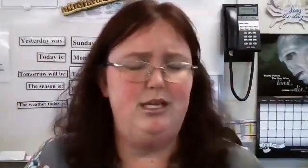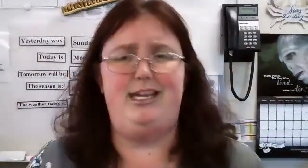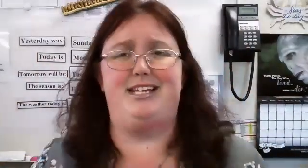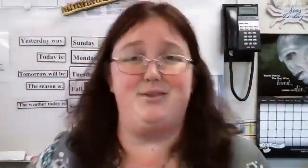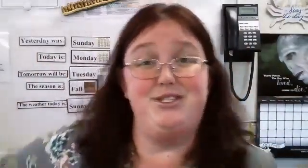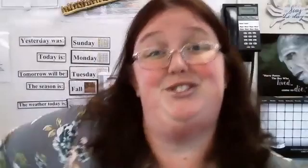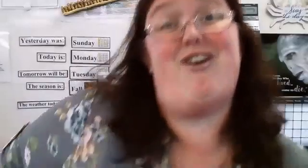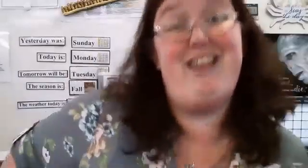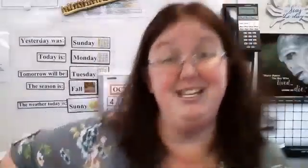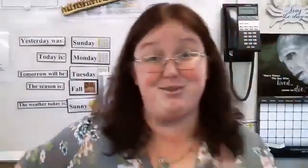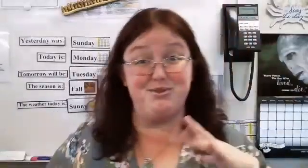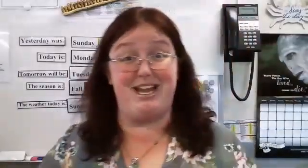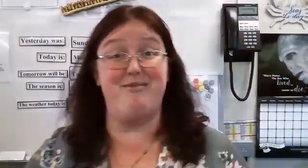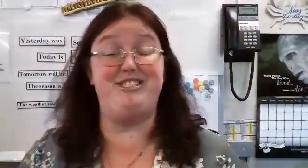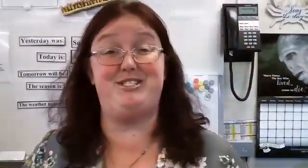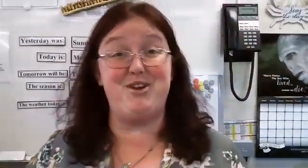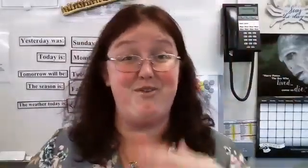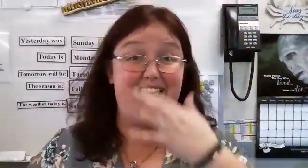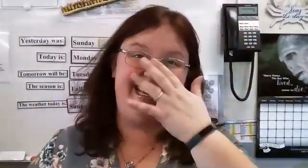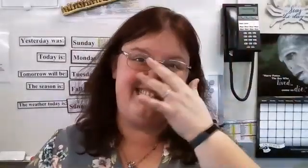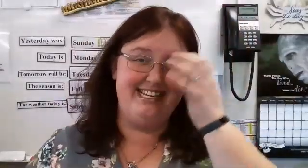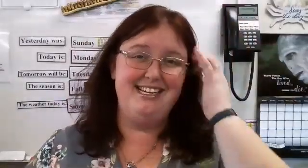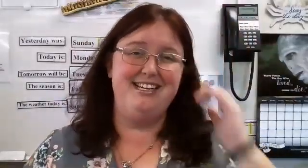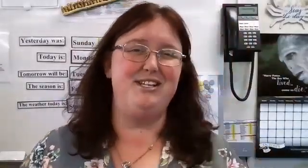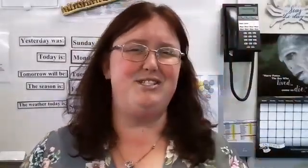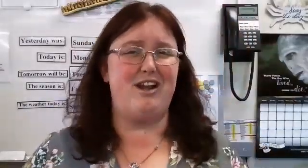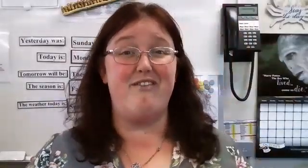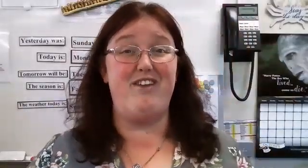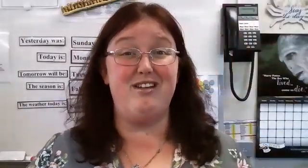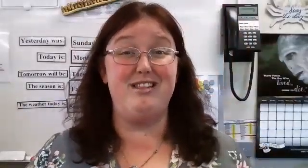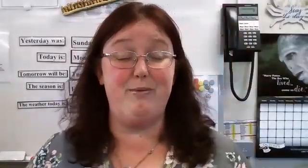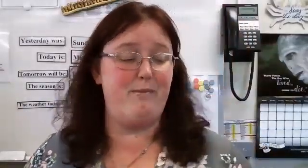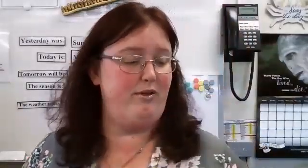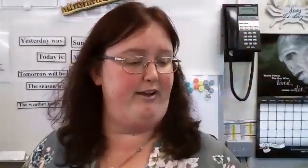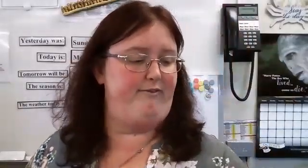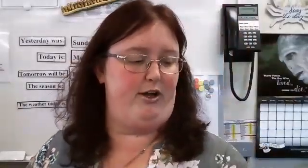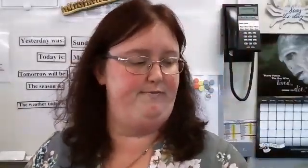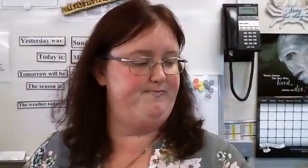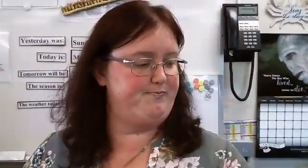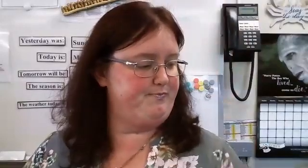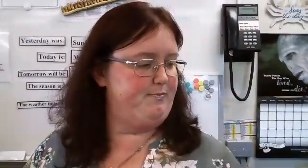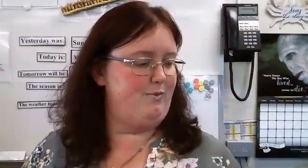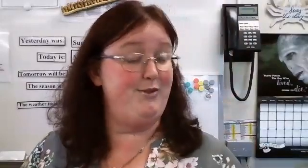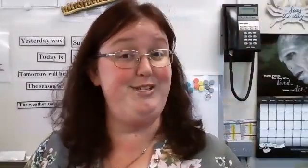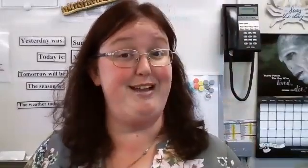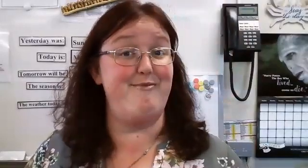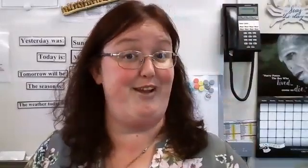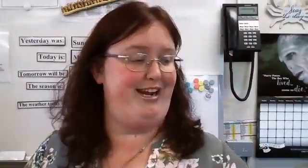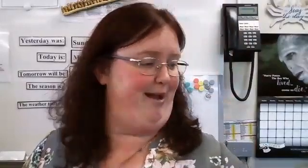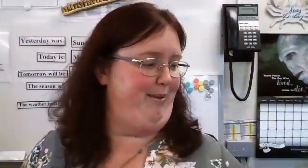77? Yeah, so it's starting to cool down, which is so nice. Starting to feel a little bit more like fall, which I'm very happy